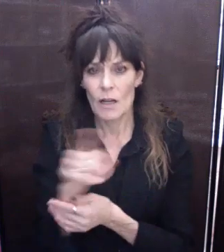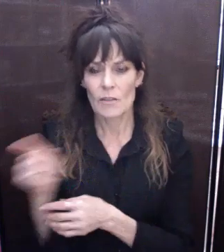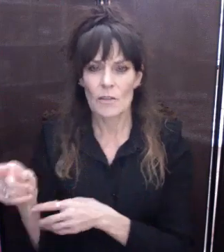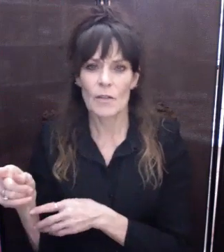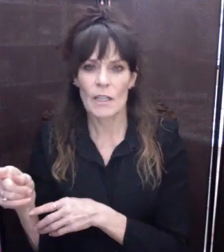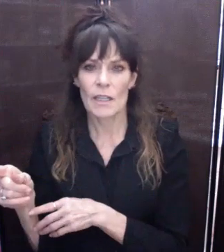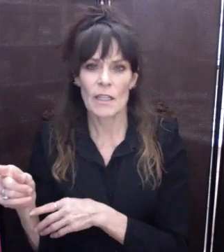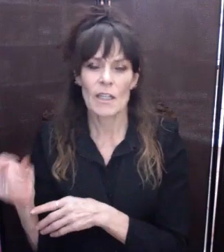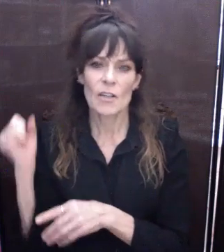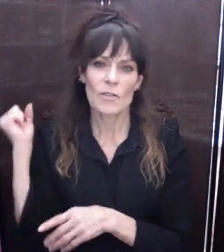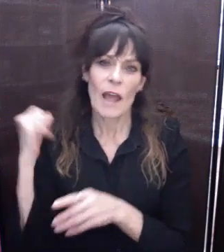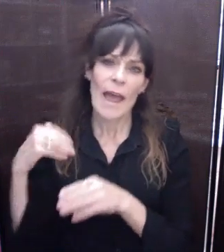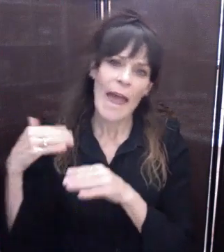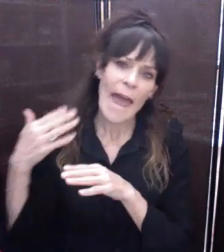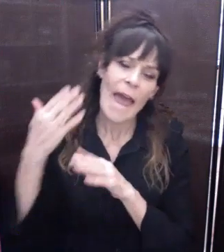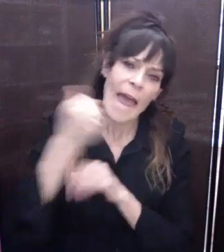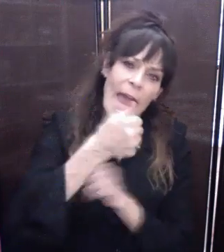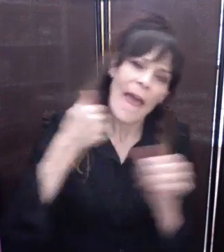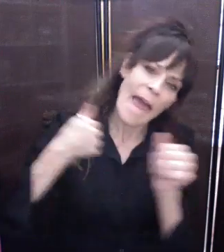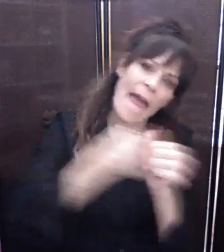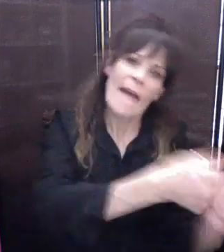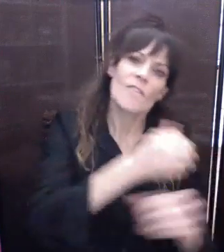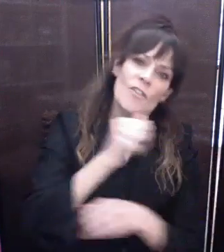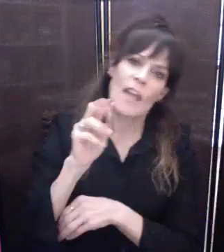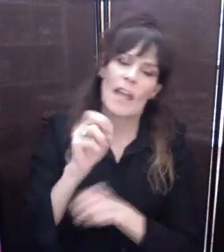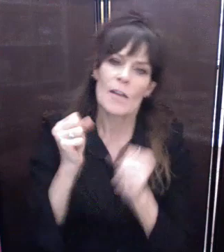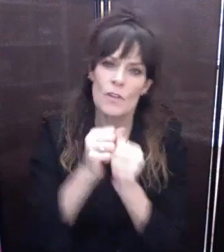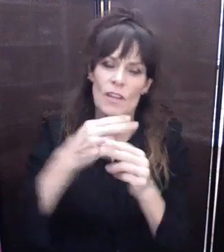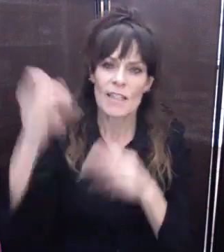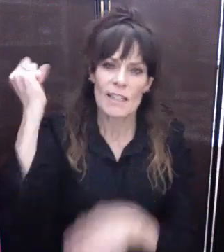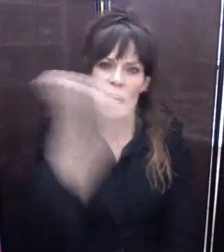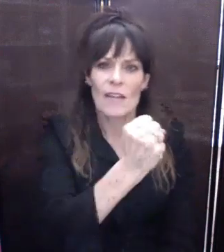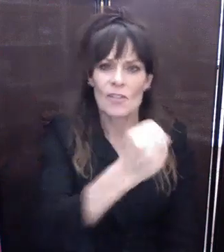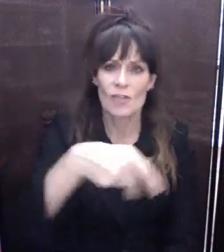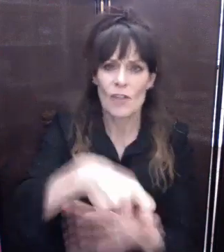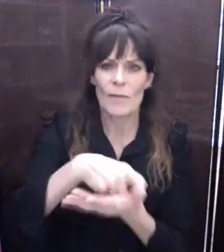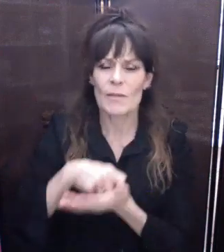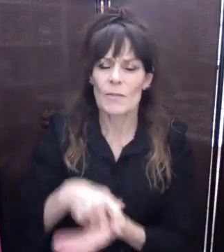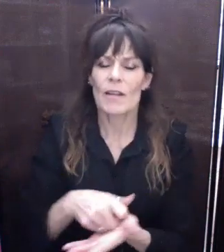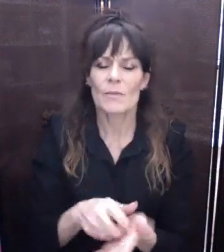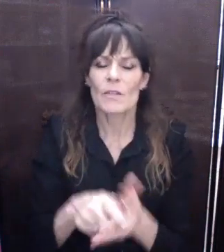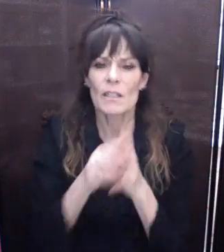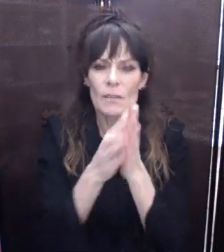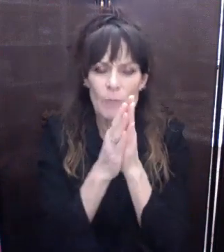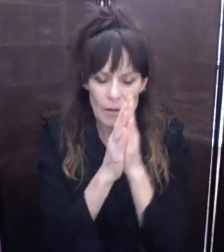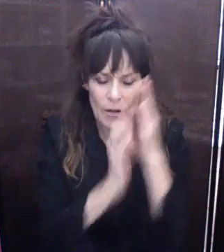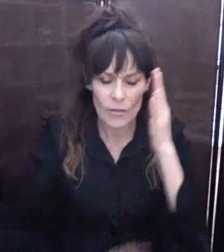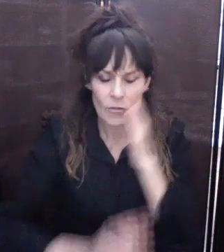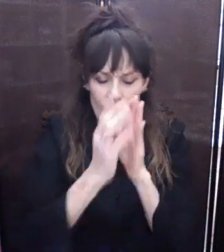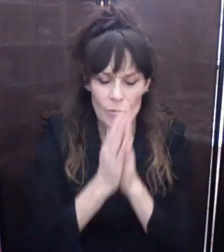butcher knife. And Ann tells the story of how she drops to her knees and begins praying, starts with the Lord's Prayer and then others. And